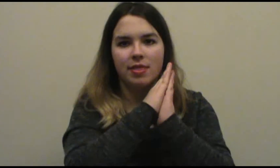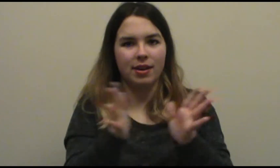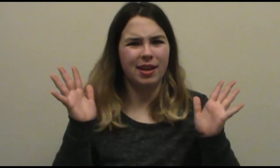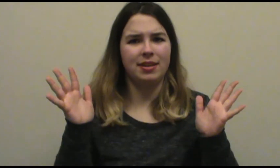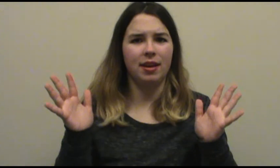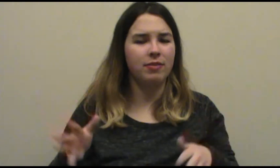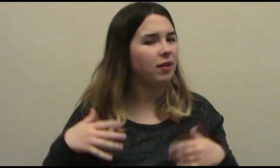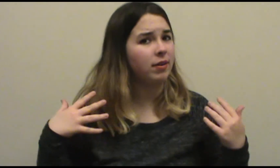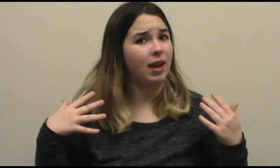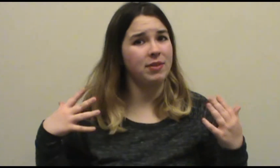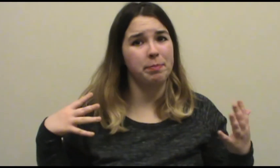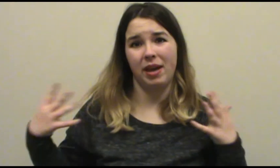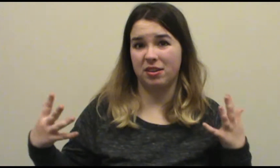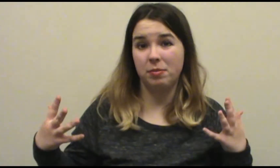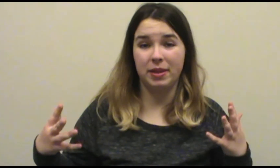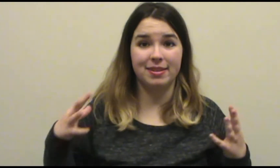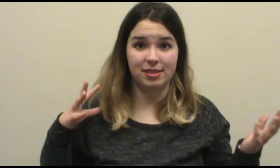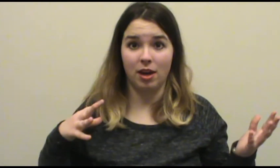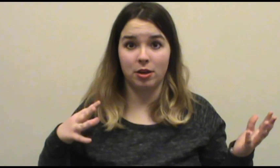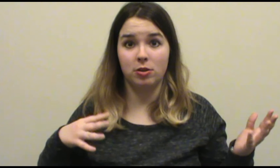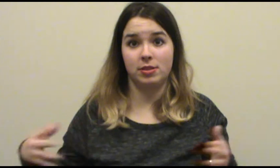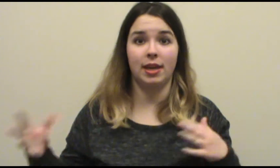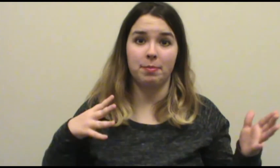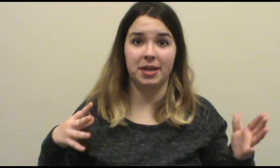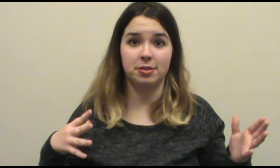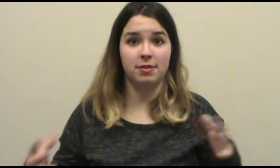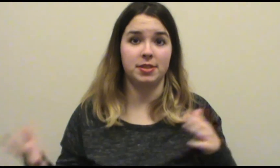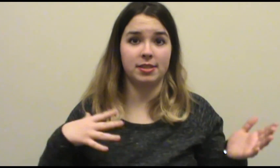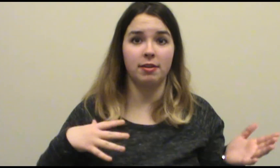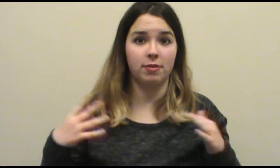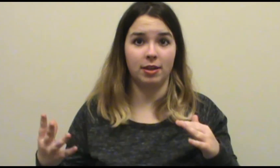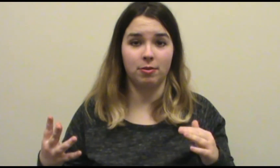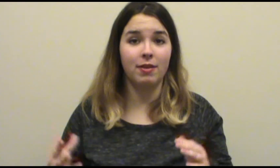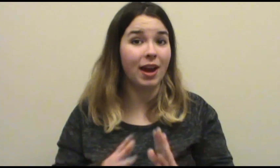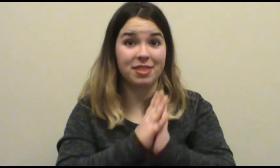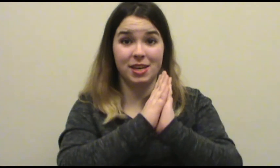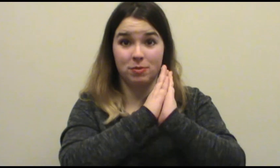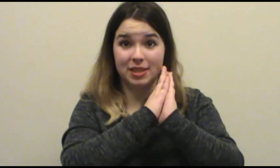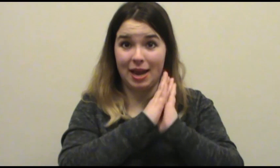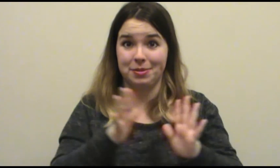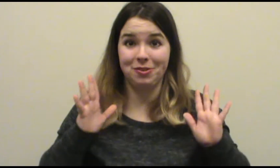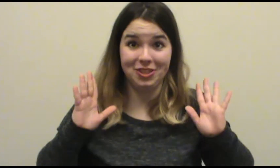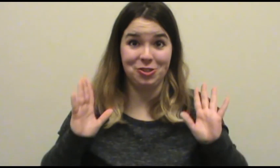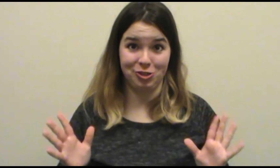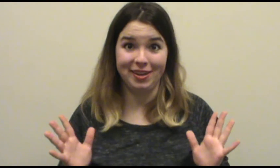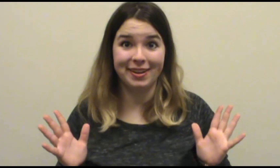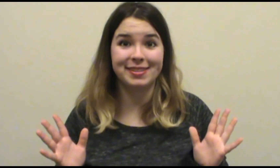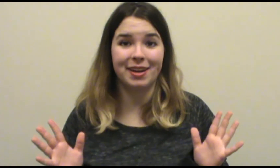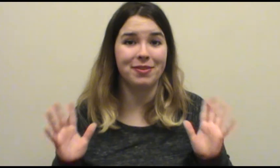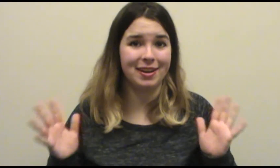The idea of having Malcolm be the stalker who's taking pictures of Jessica for Kilgrave, I think was absolutely genius of an